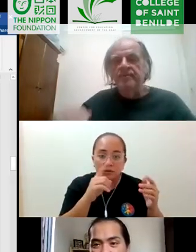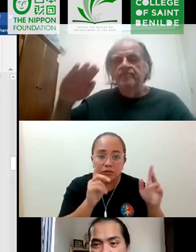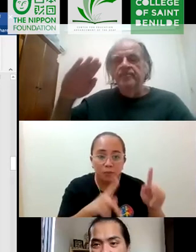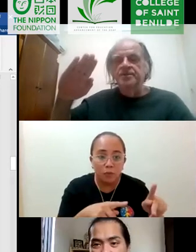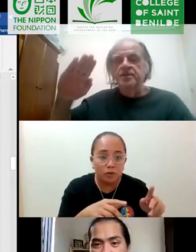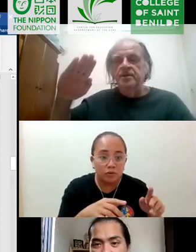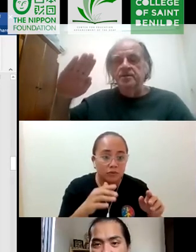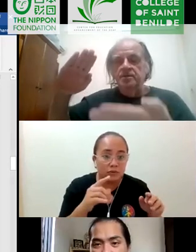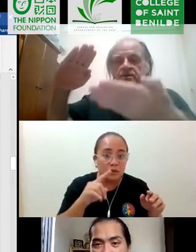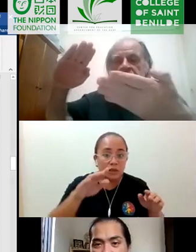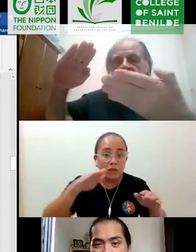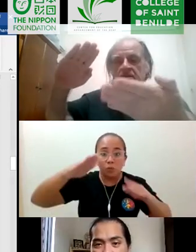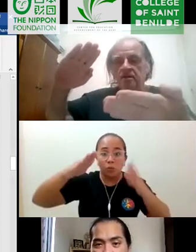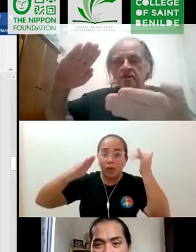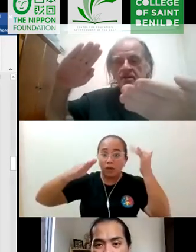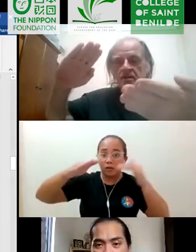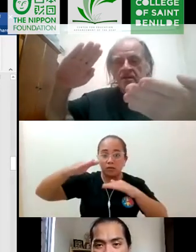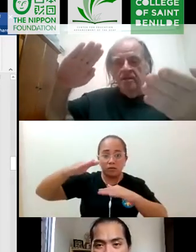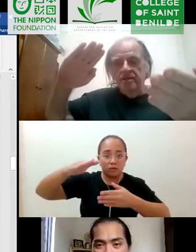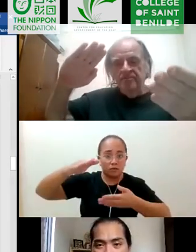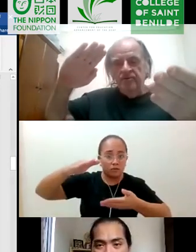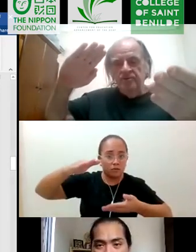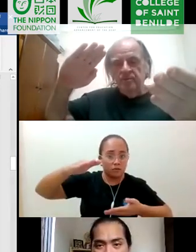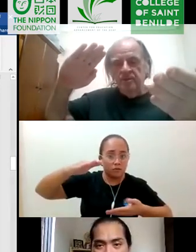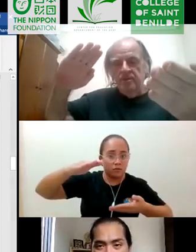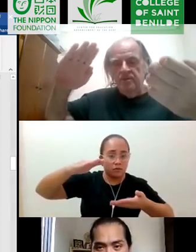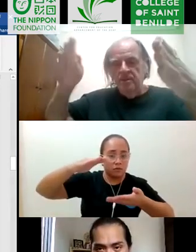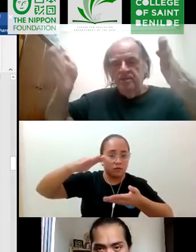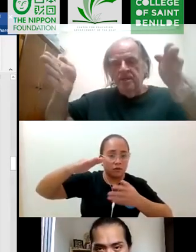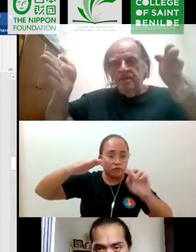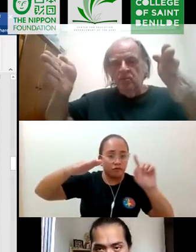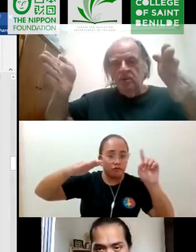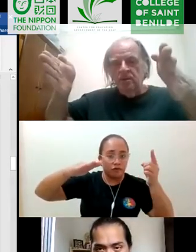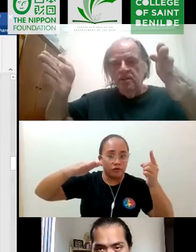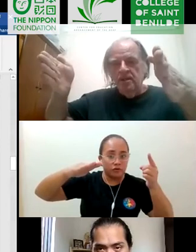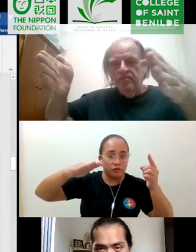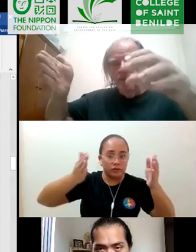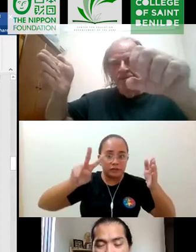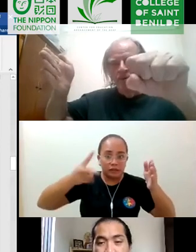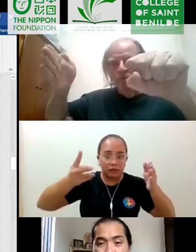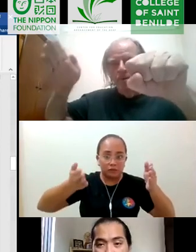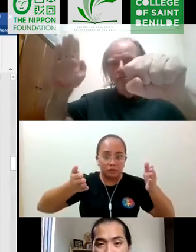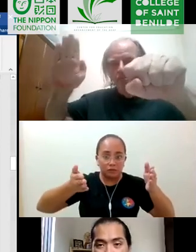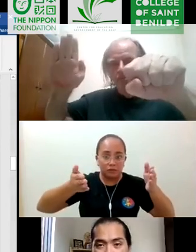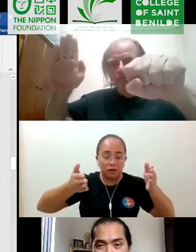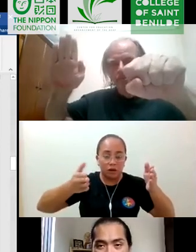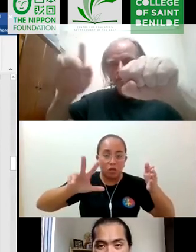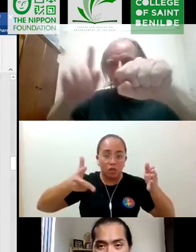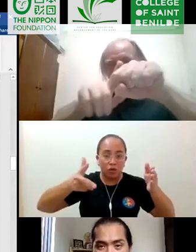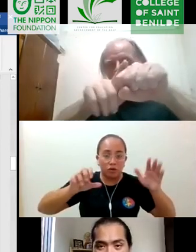Because you have this and this, and the first one, second one, but third one,